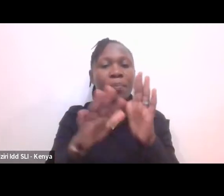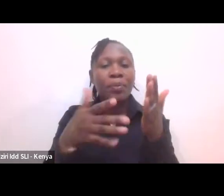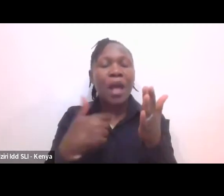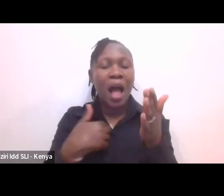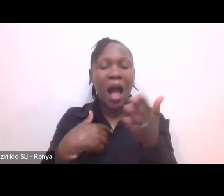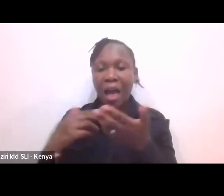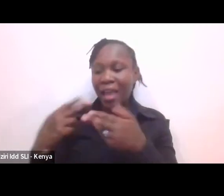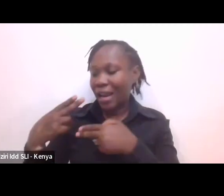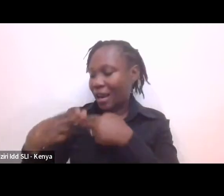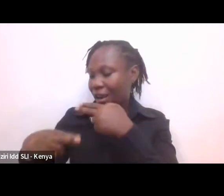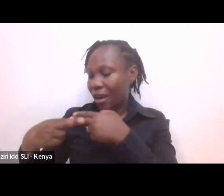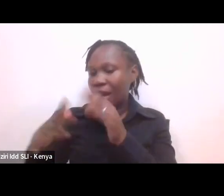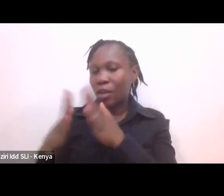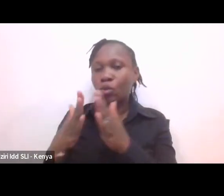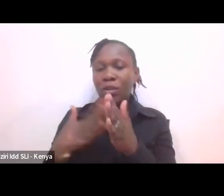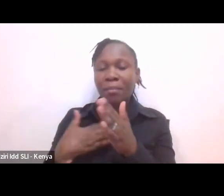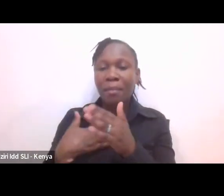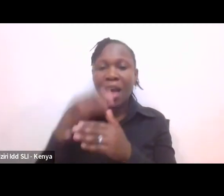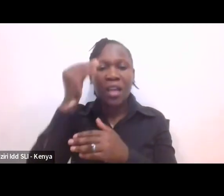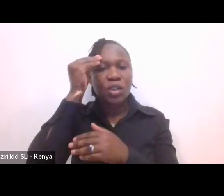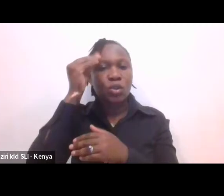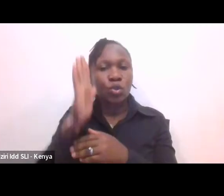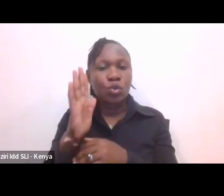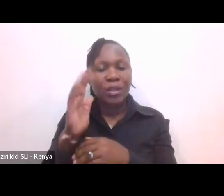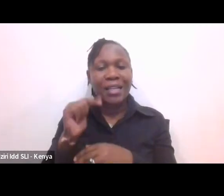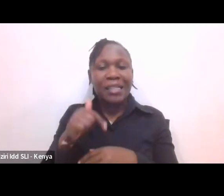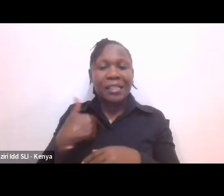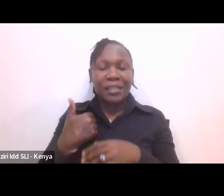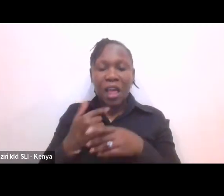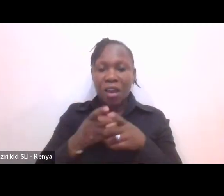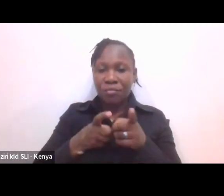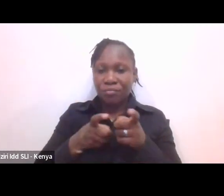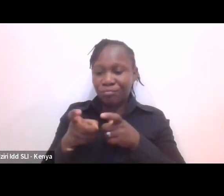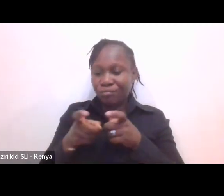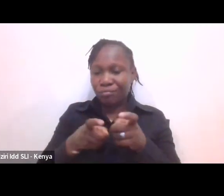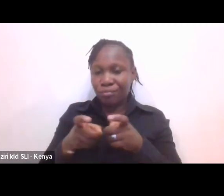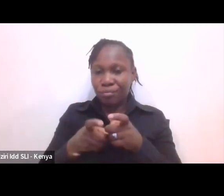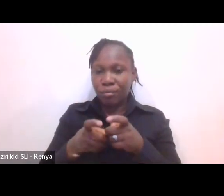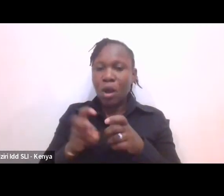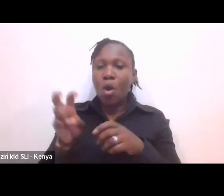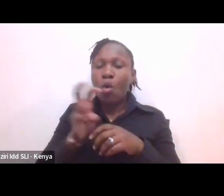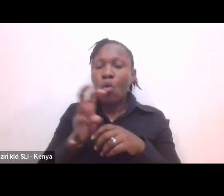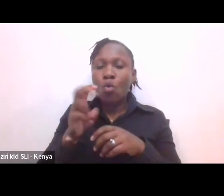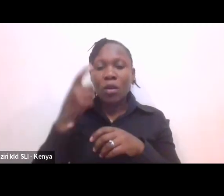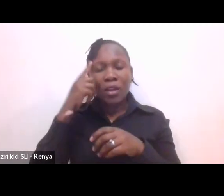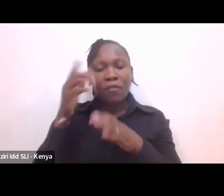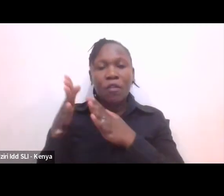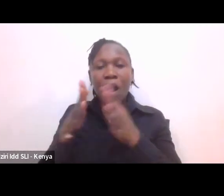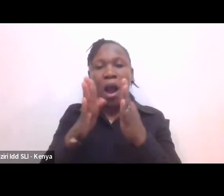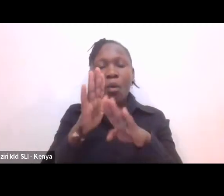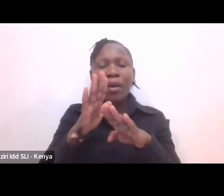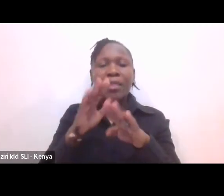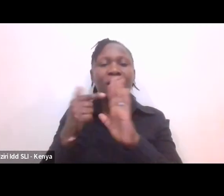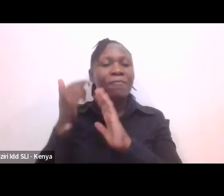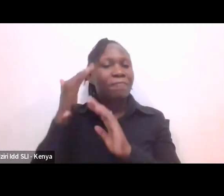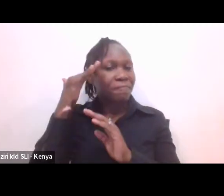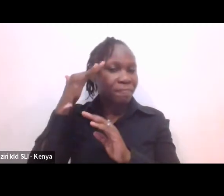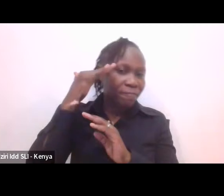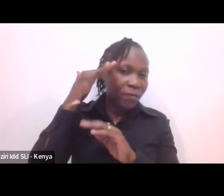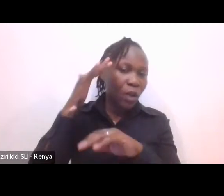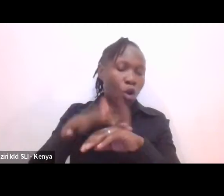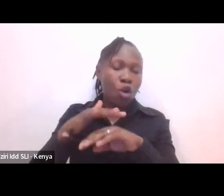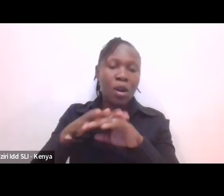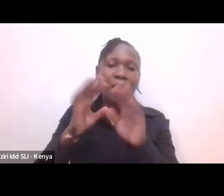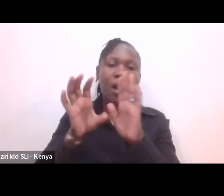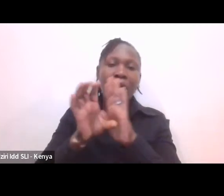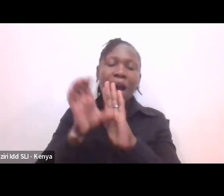self-regulate, then just piling more and more conventional curriculum content on me or